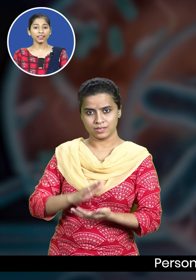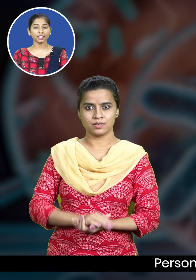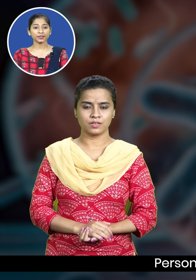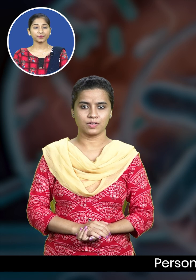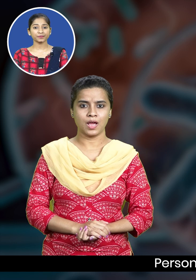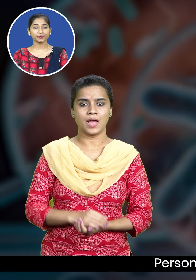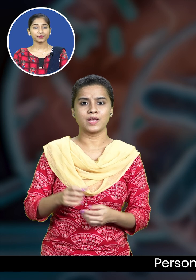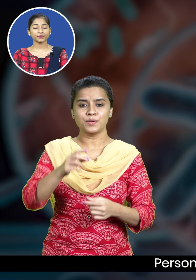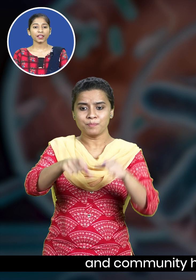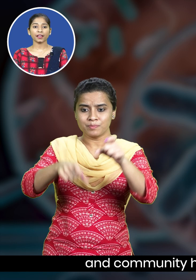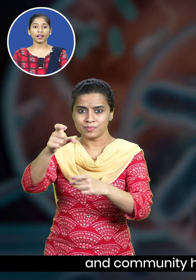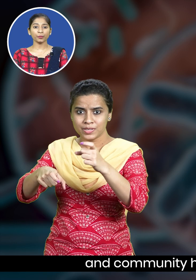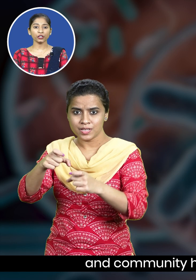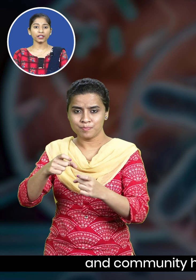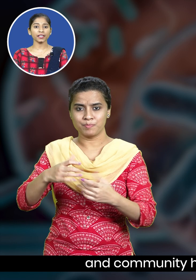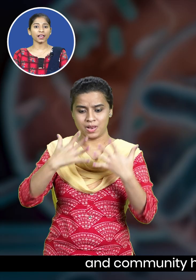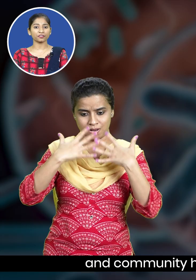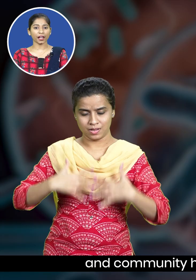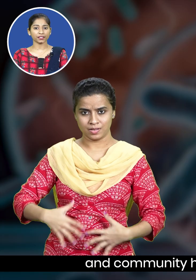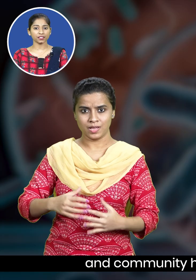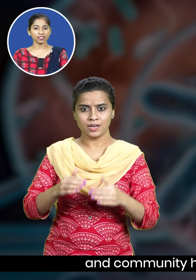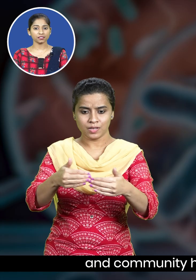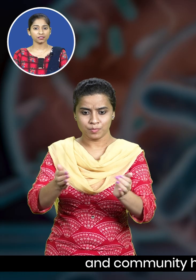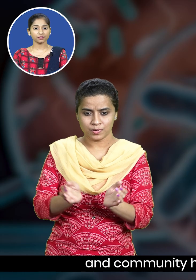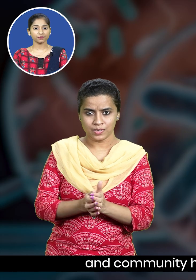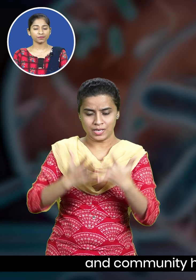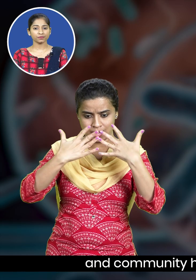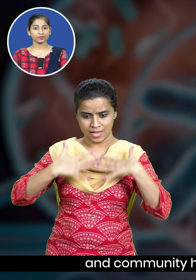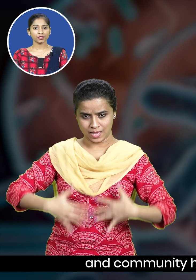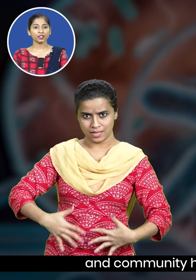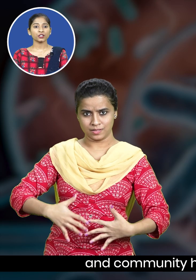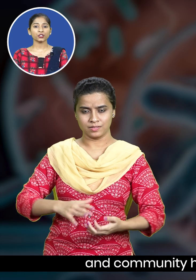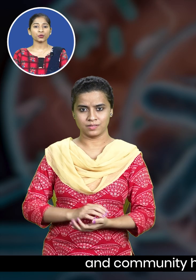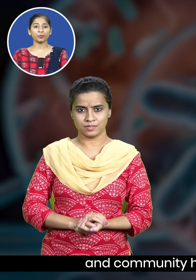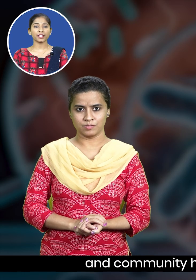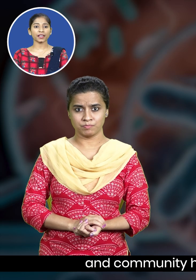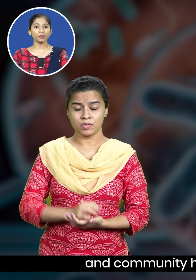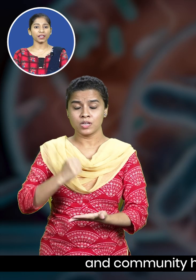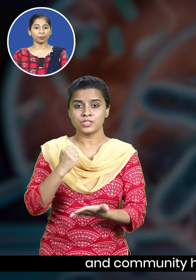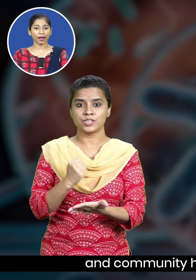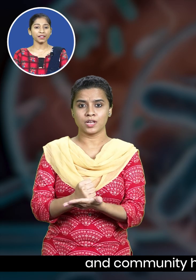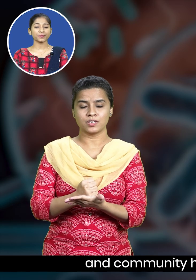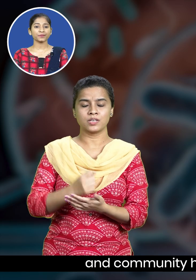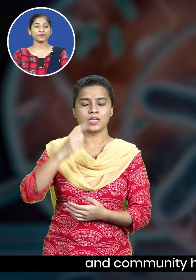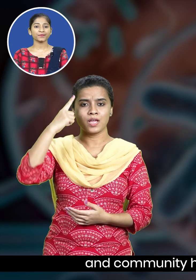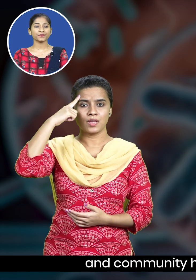public health and community health factors should be kept